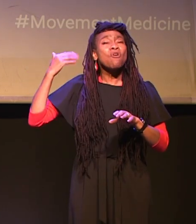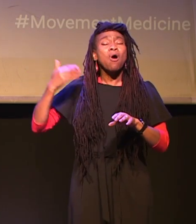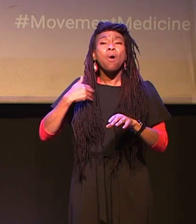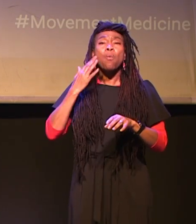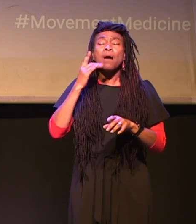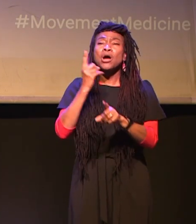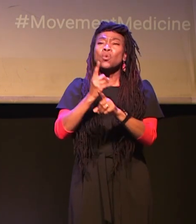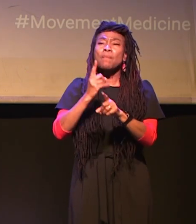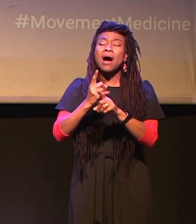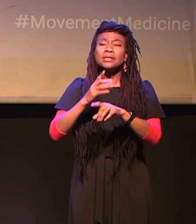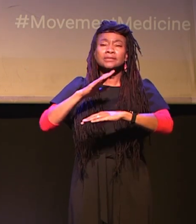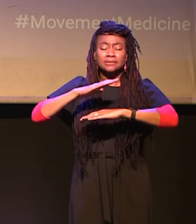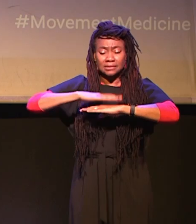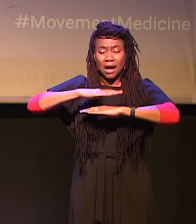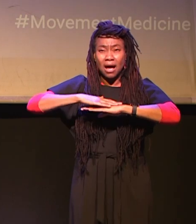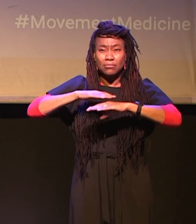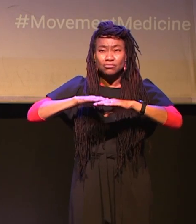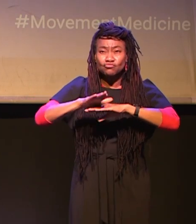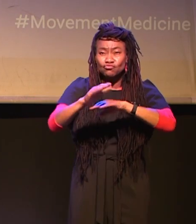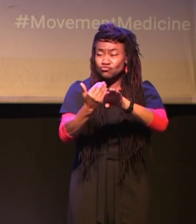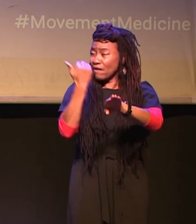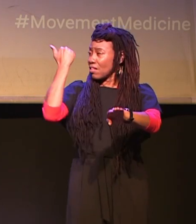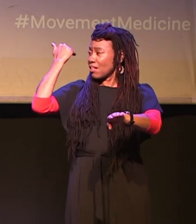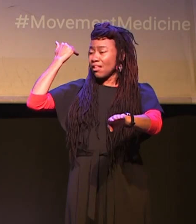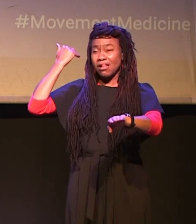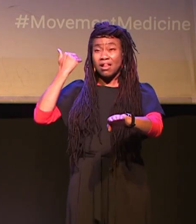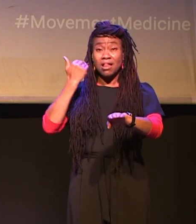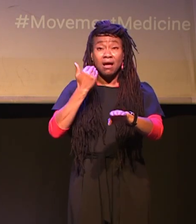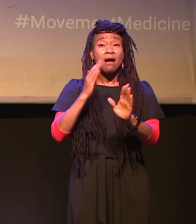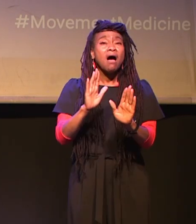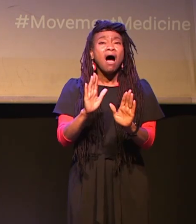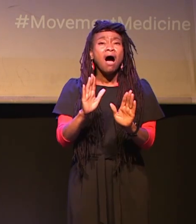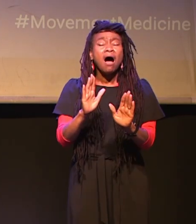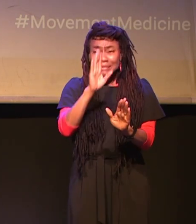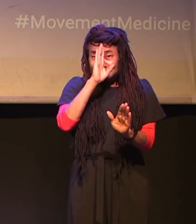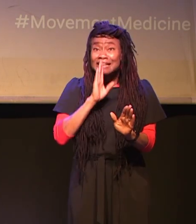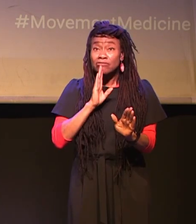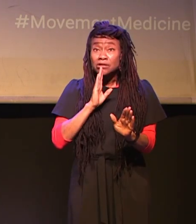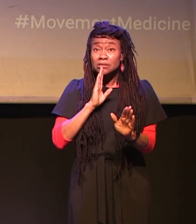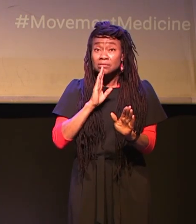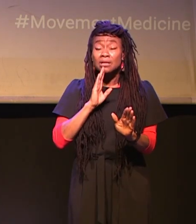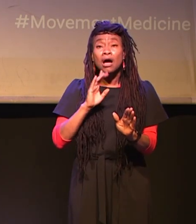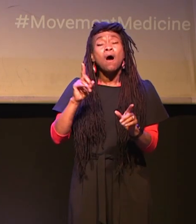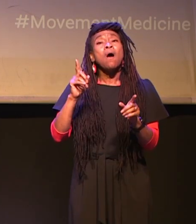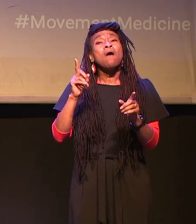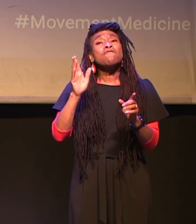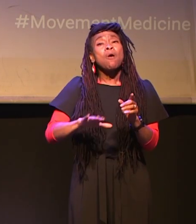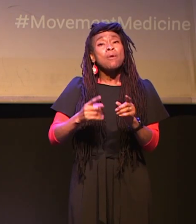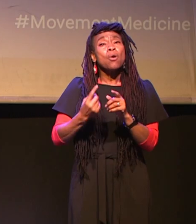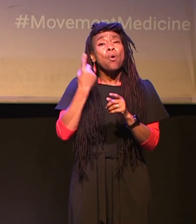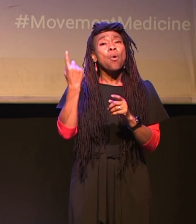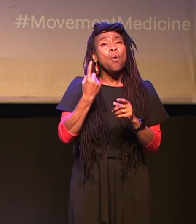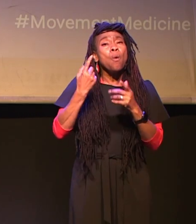travel, I'm pointing to, this is not fluffy. This is like, seriously, what have we learned from those who have gone before us?